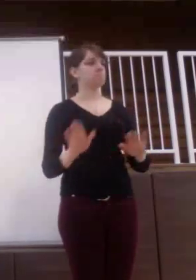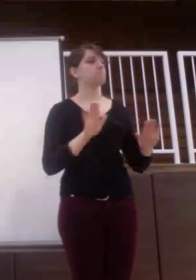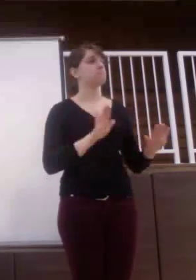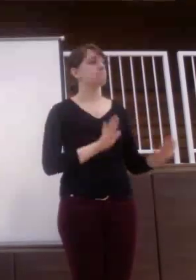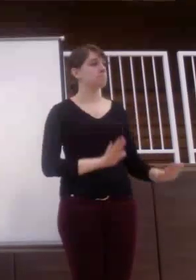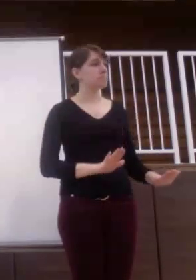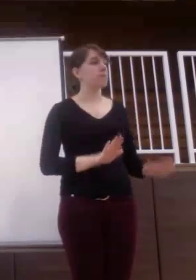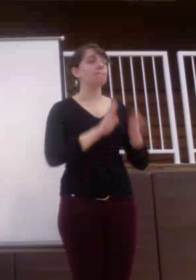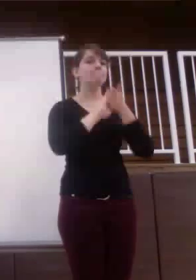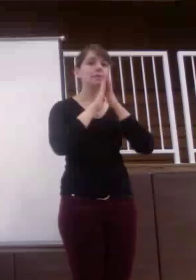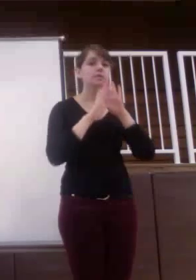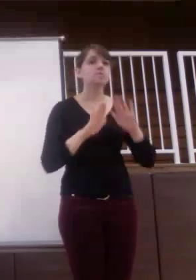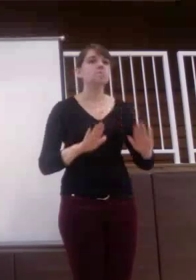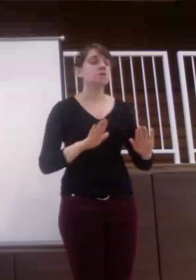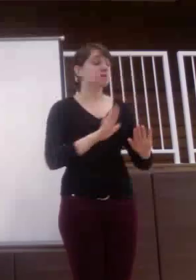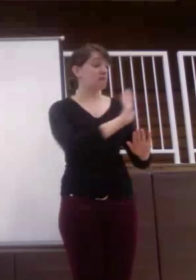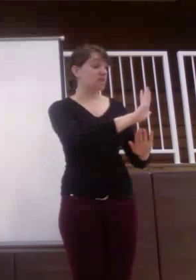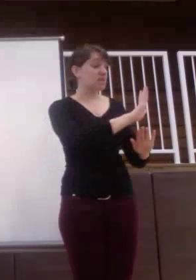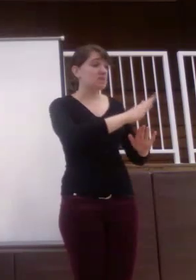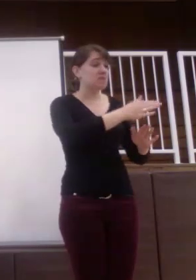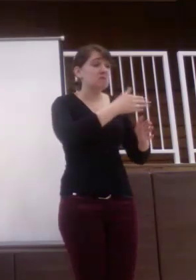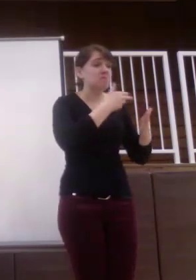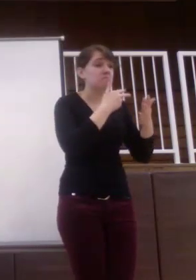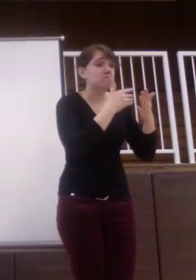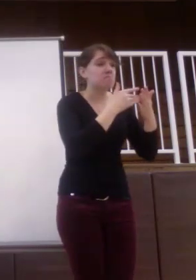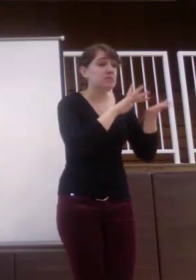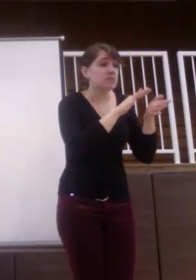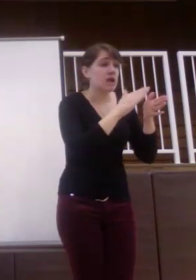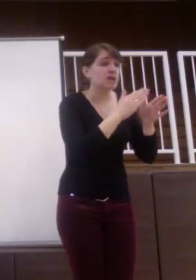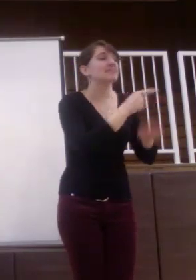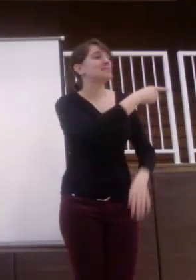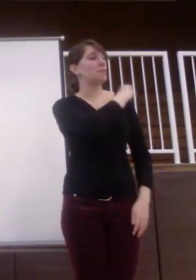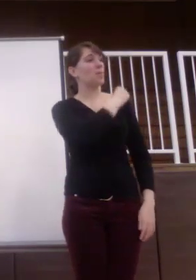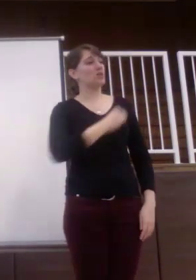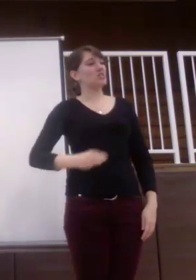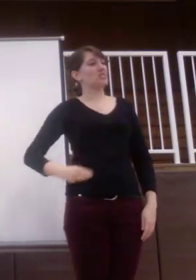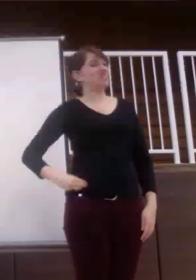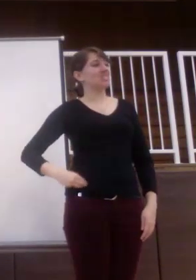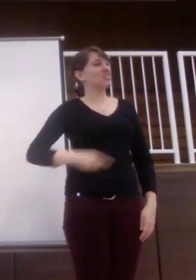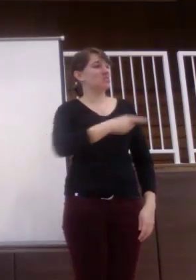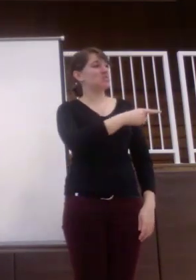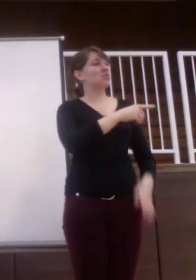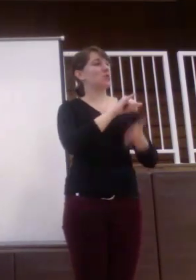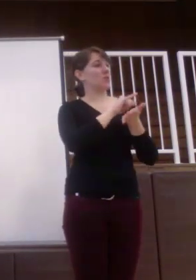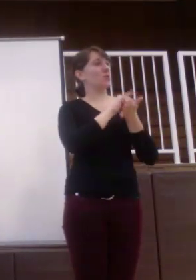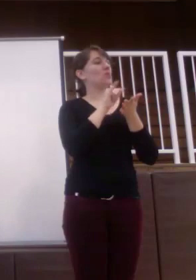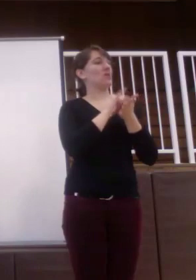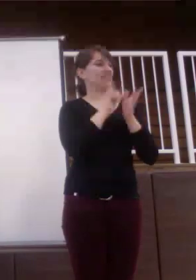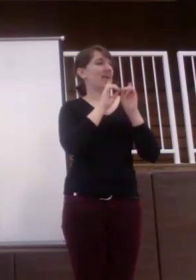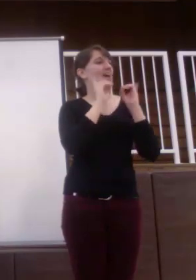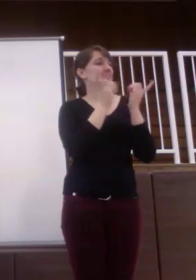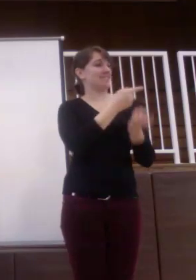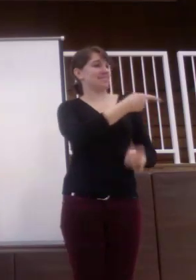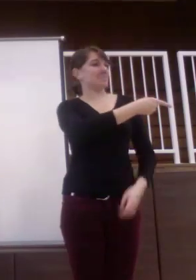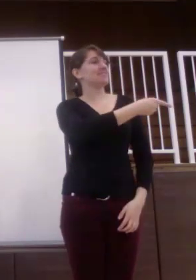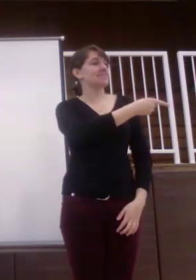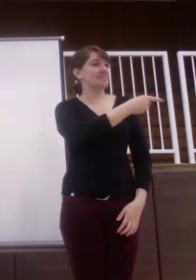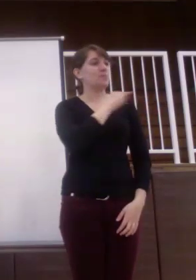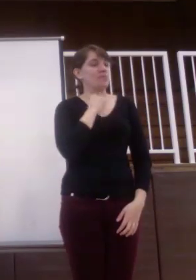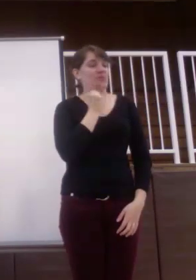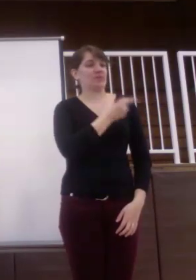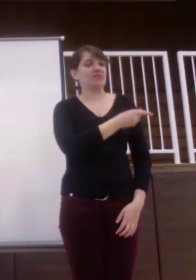even in his dying moments. He was a Monsignor in the New York diocese.